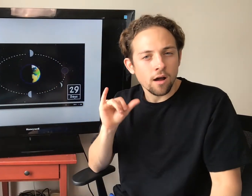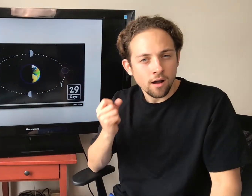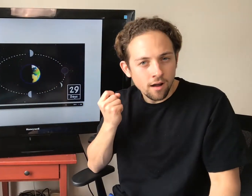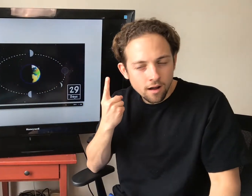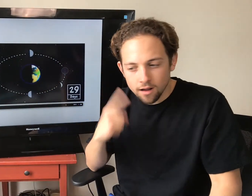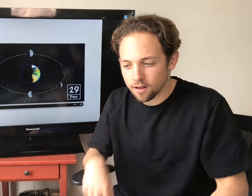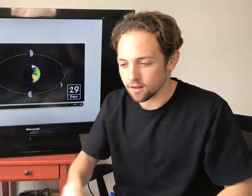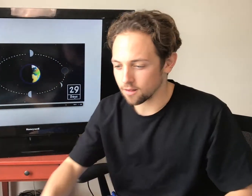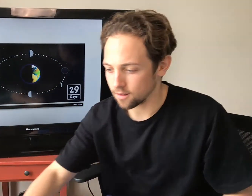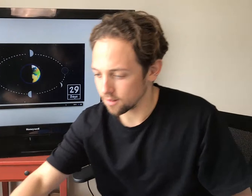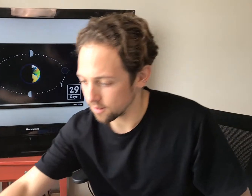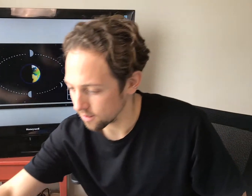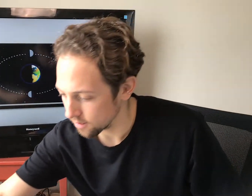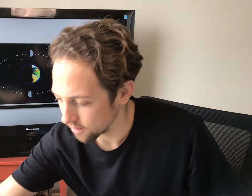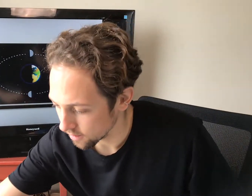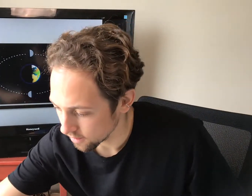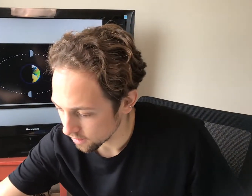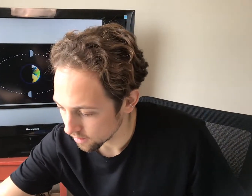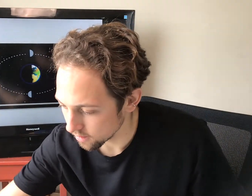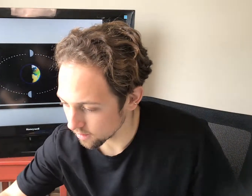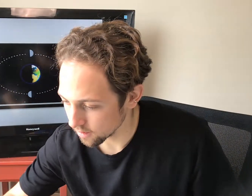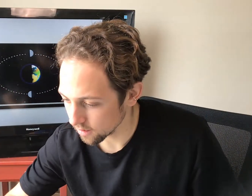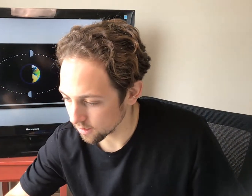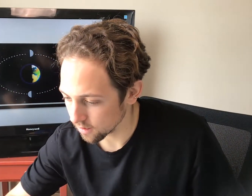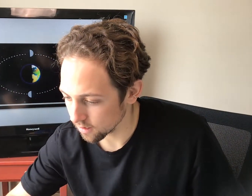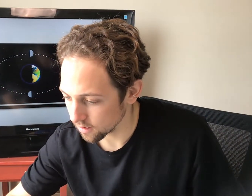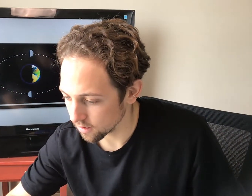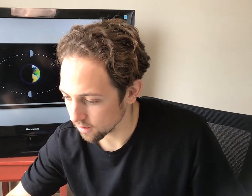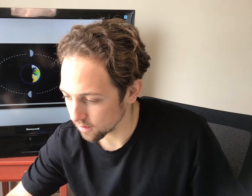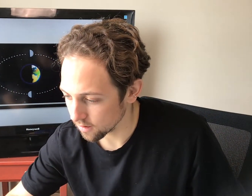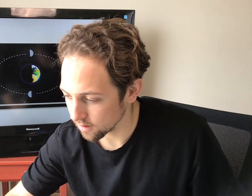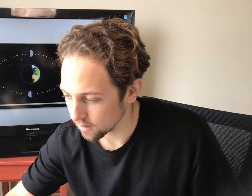pull the moon close to it, so it orbits around Earth.